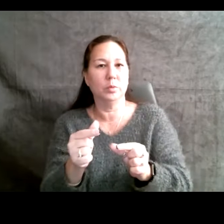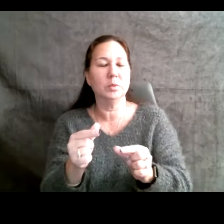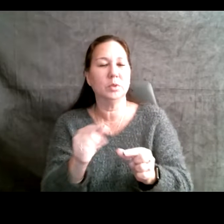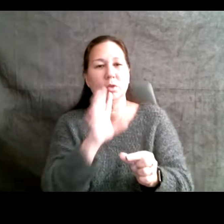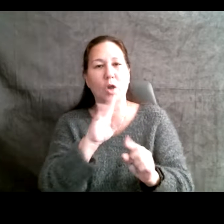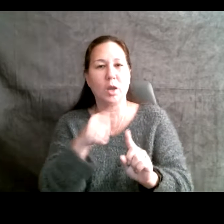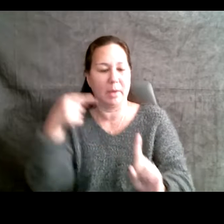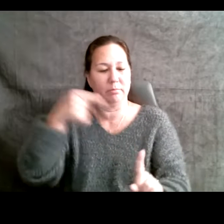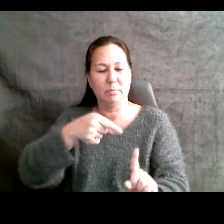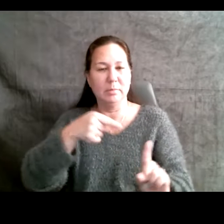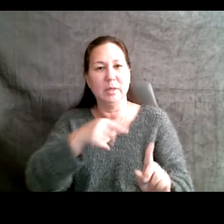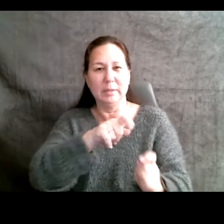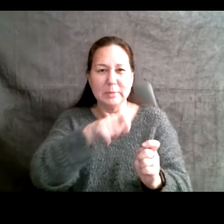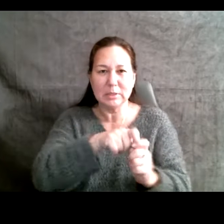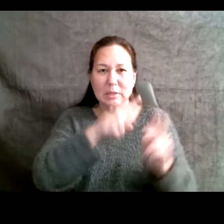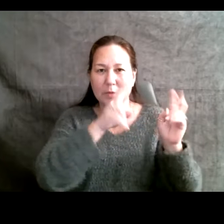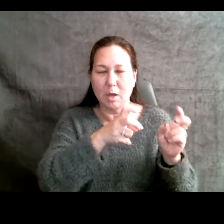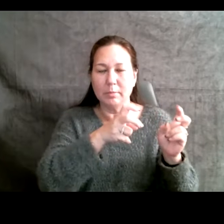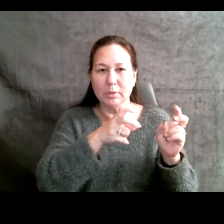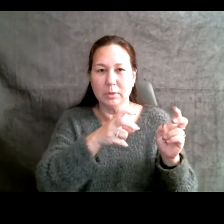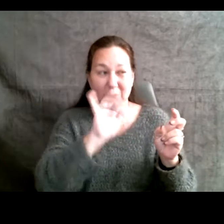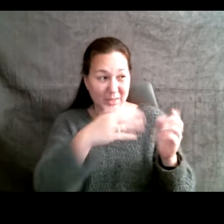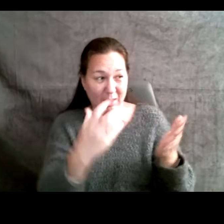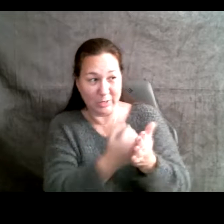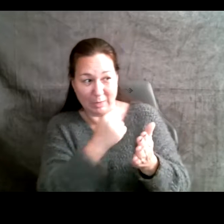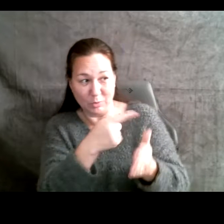one proposal? Marcos, have I captured what you've said?